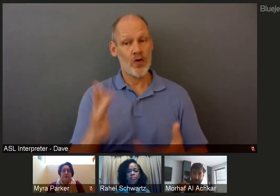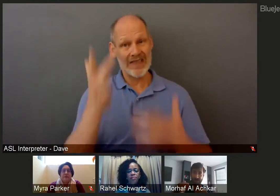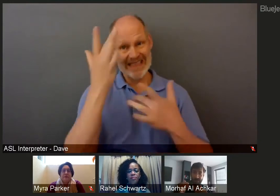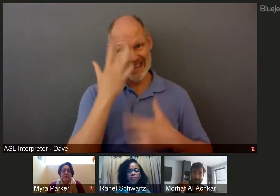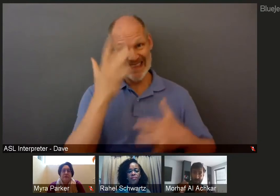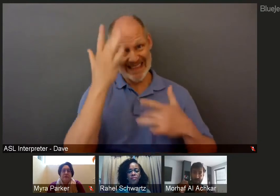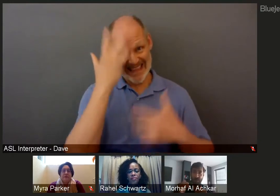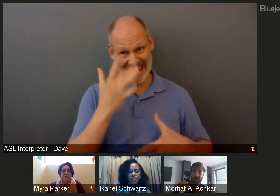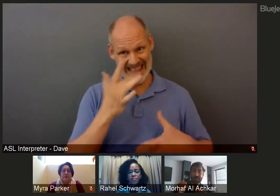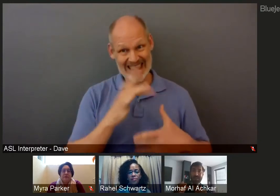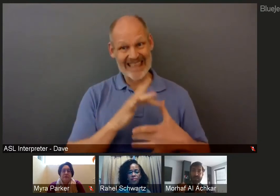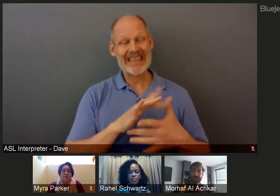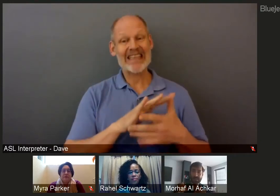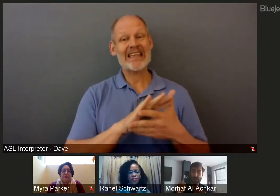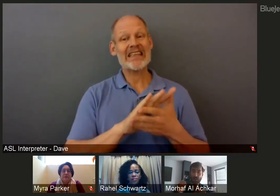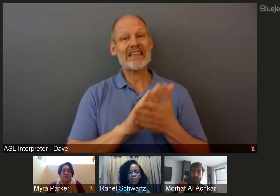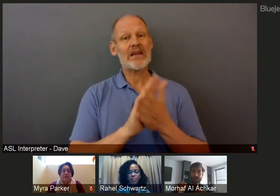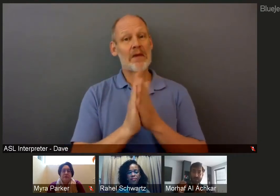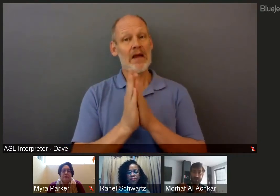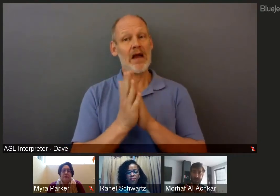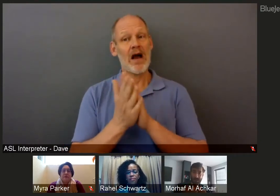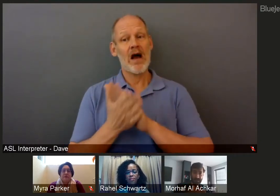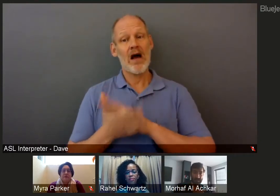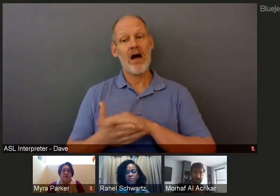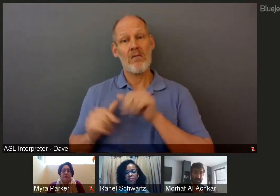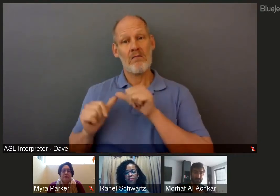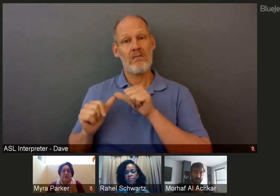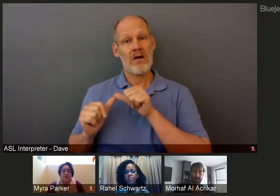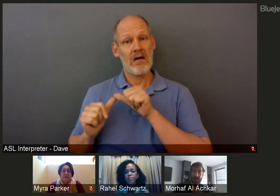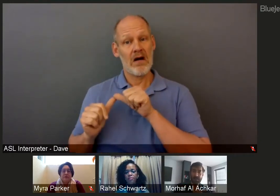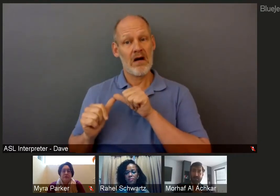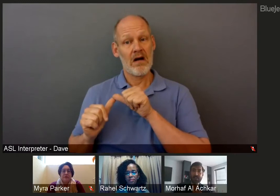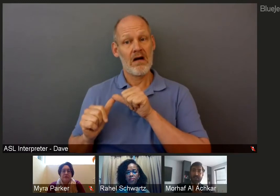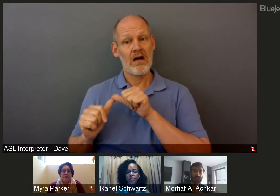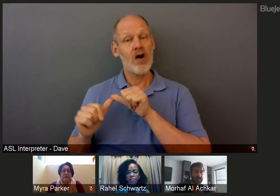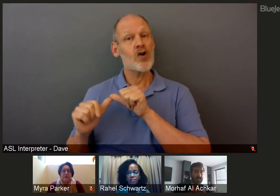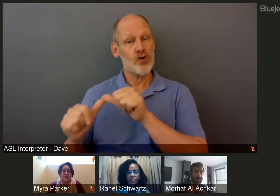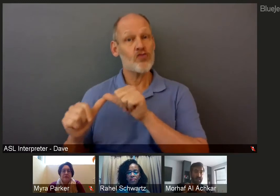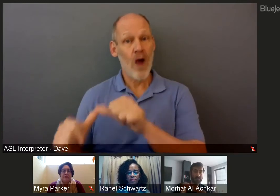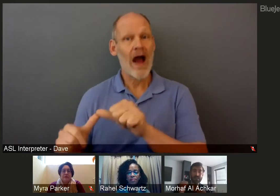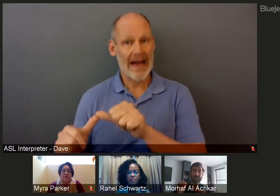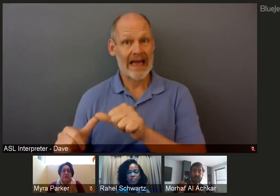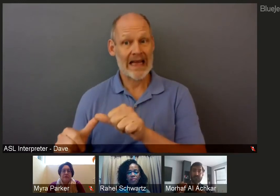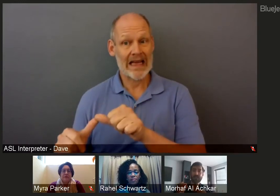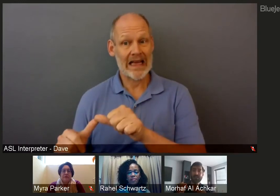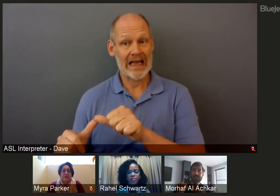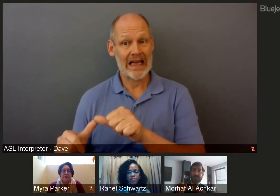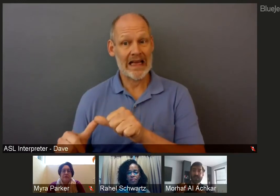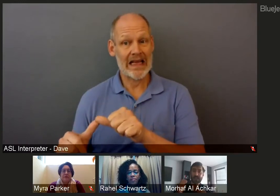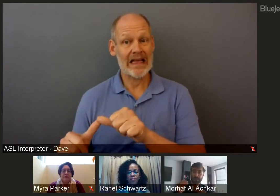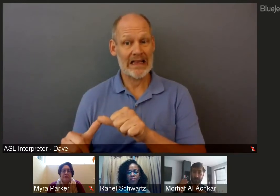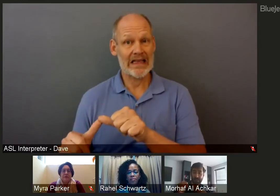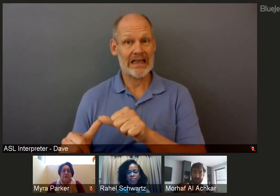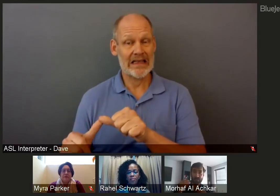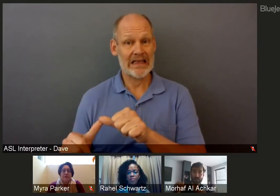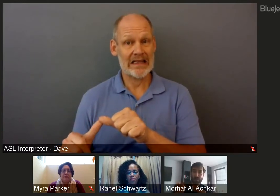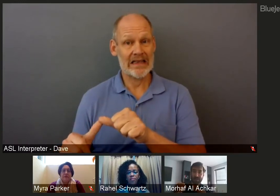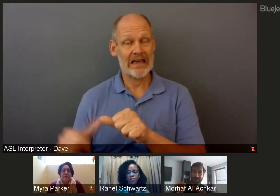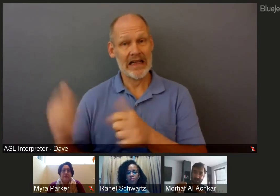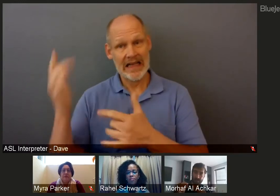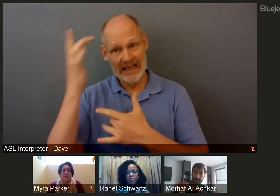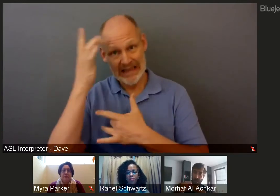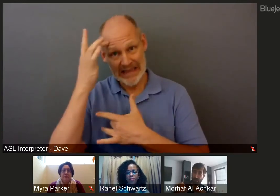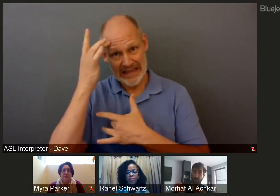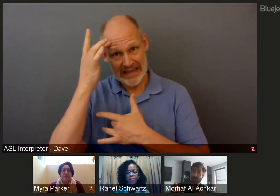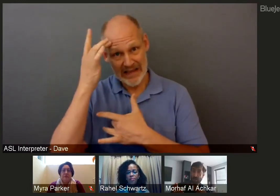They recognize, especially with lung cancer, huge stigma, as Myra mentioned, as Rahel mentioned, related to